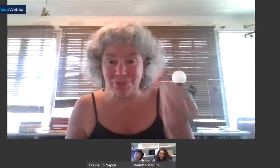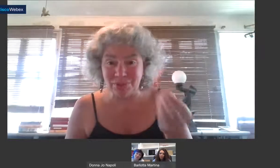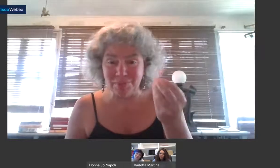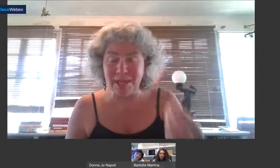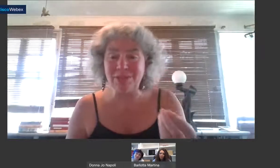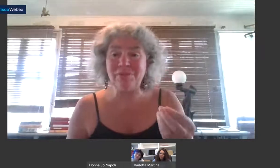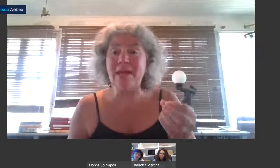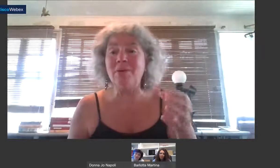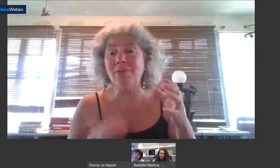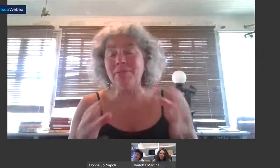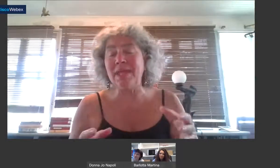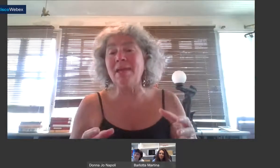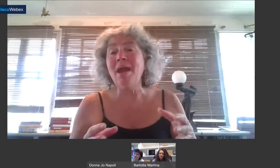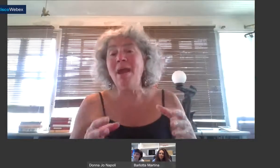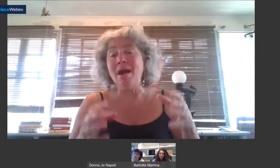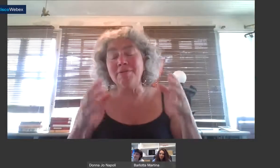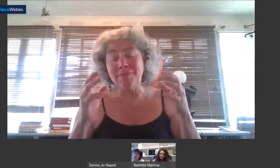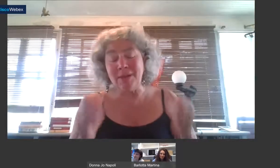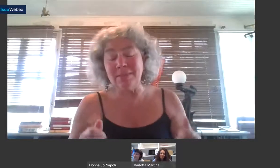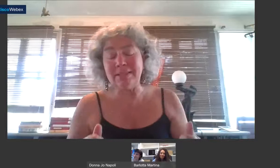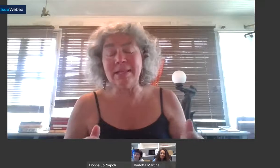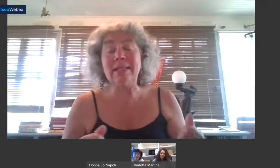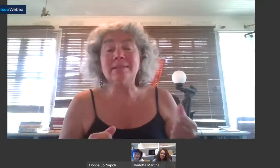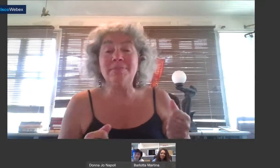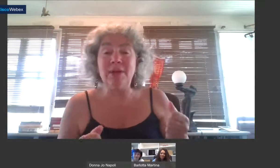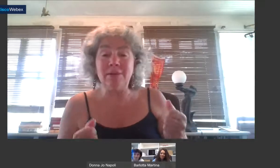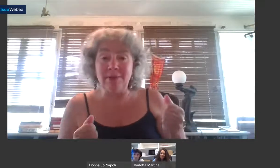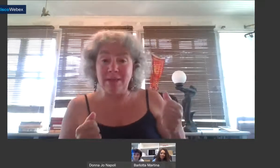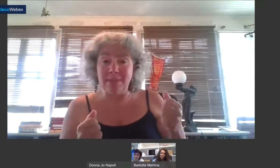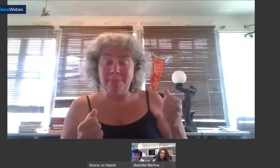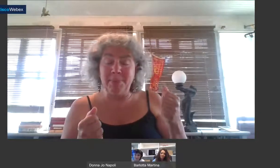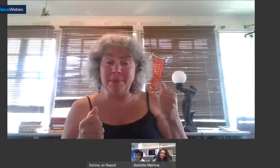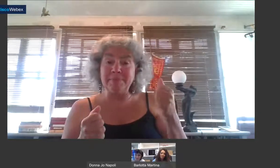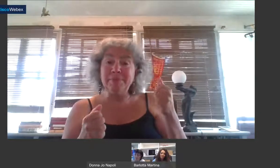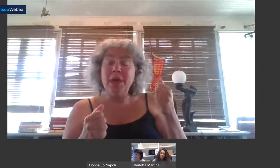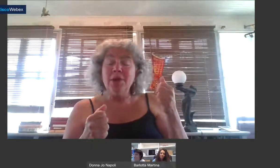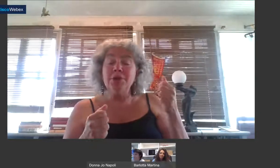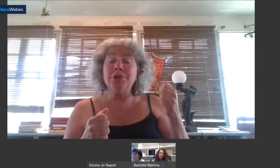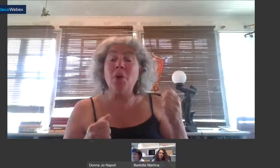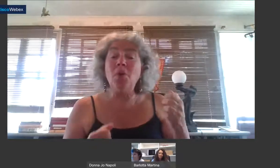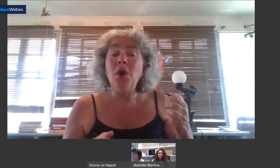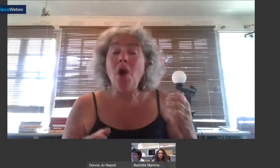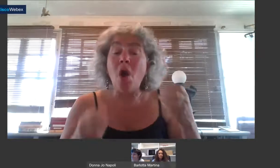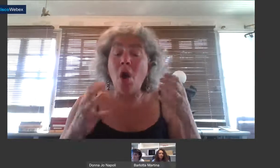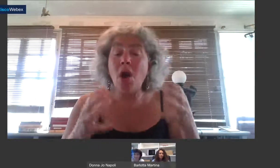so much. That whole thing of frequency is very, very important. So our